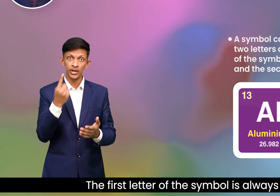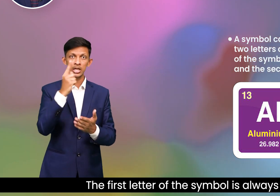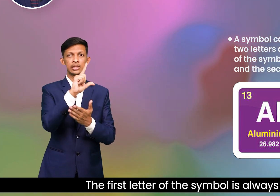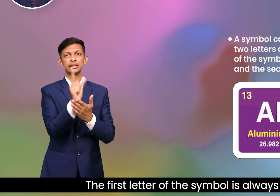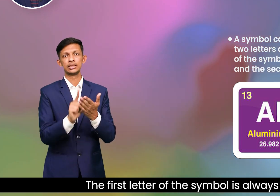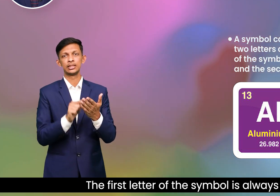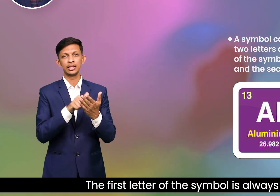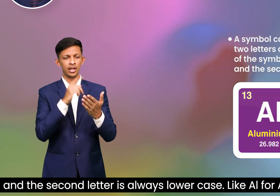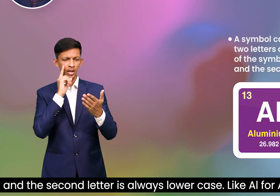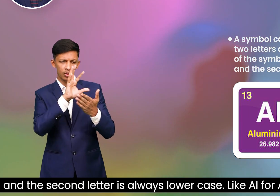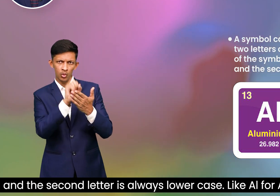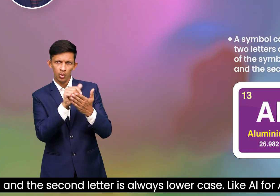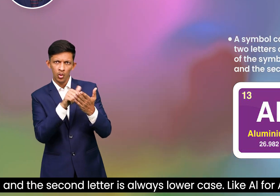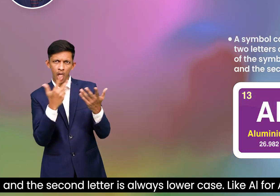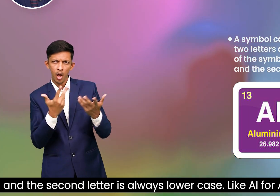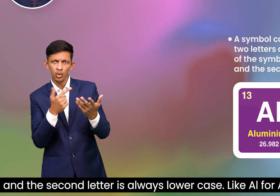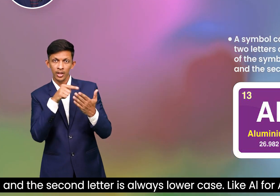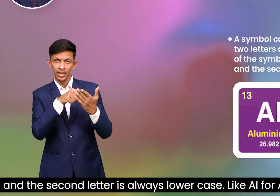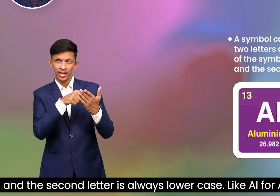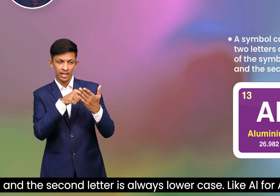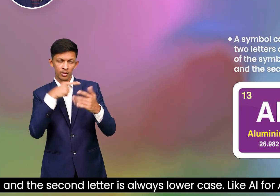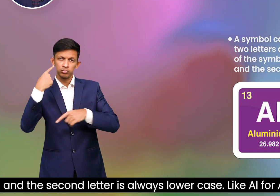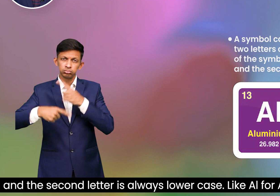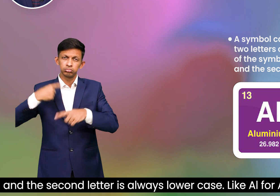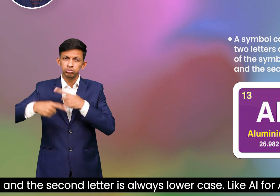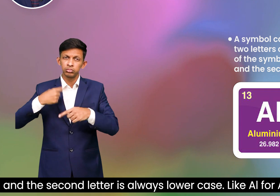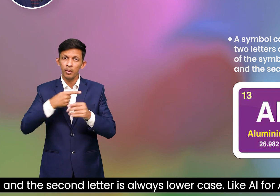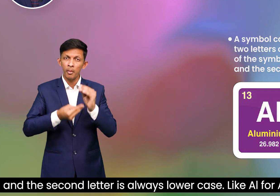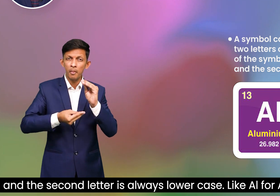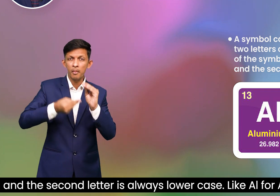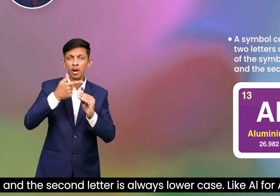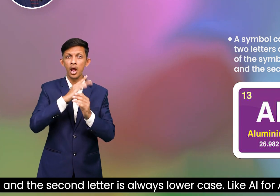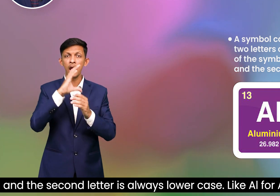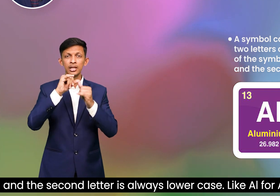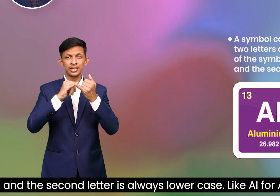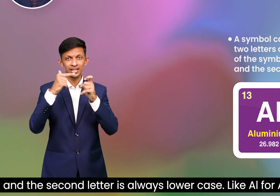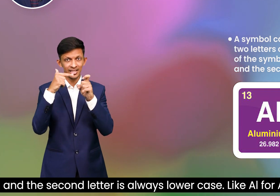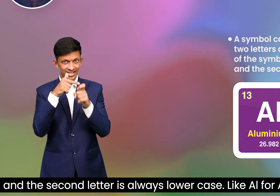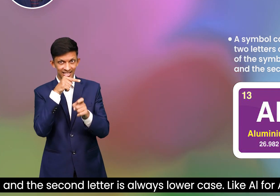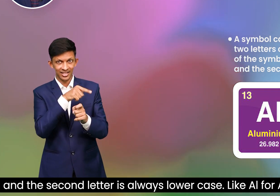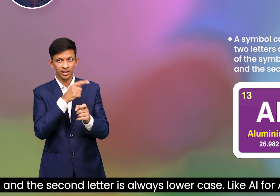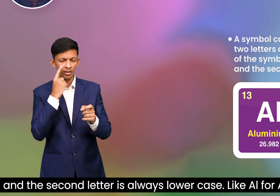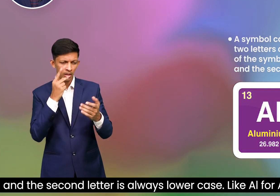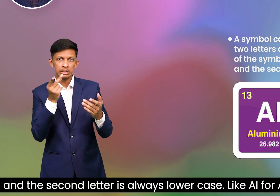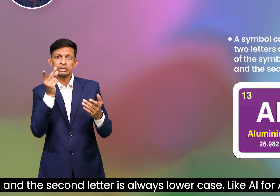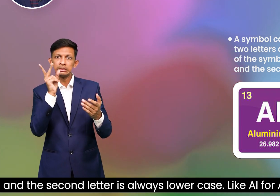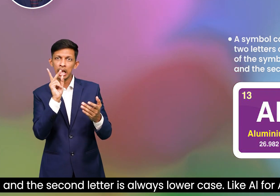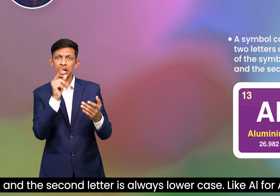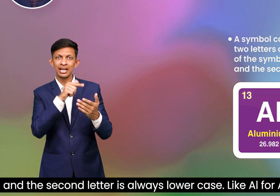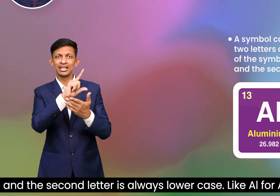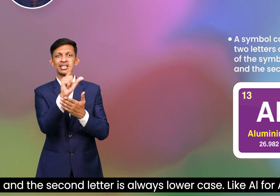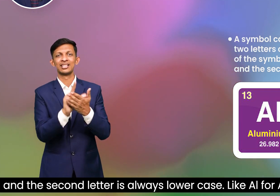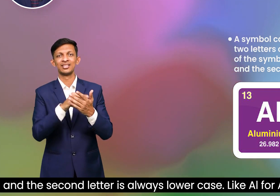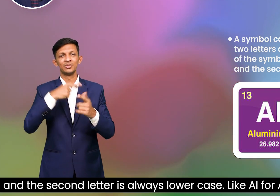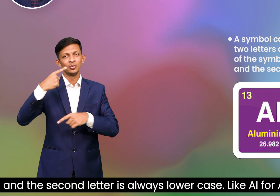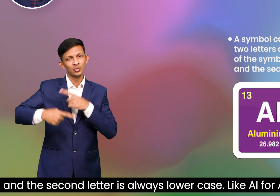always uppercase and the second letter is always lowercase, like Al